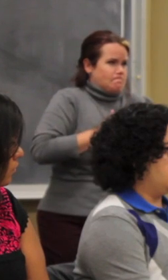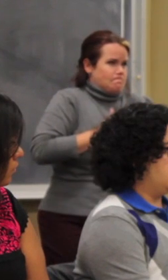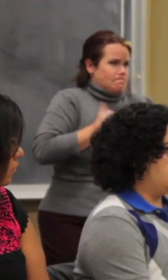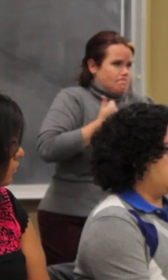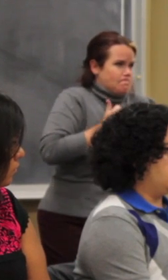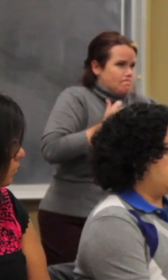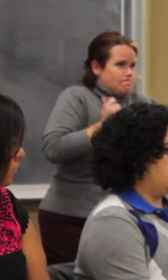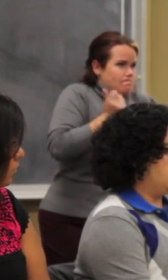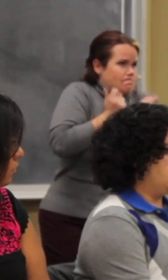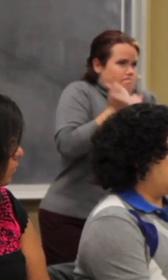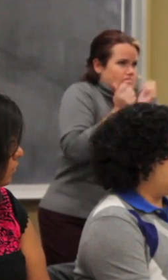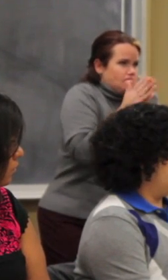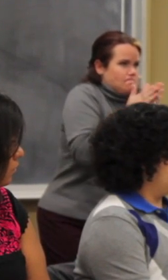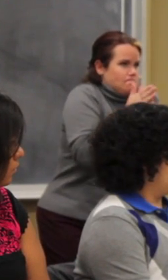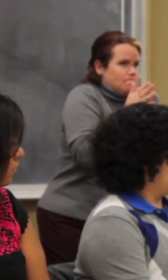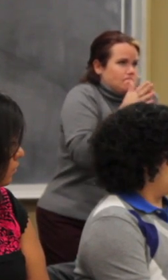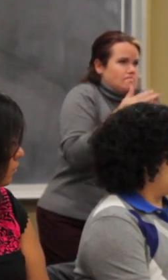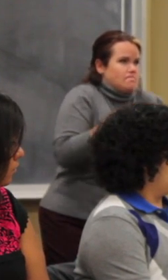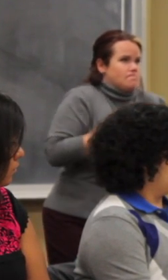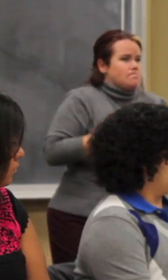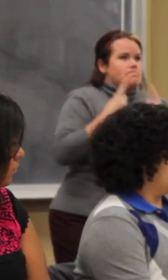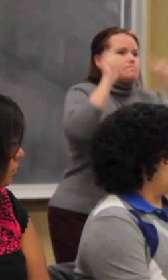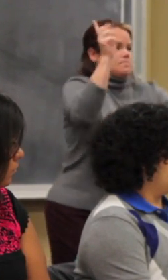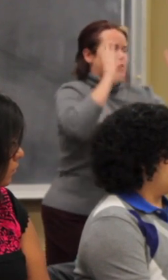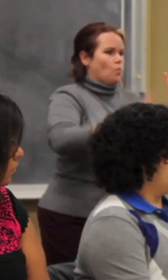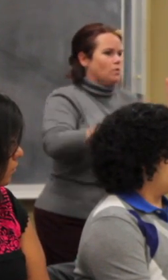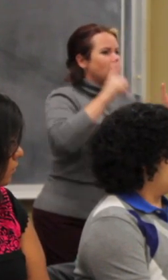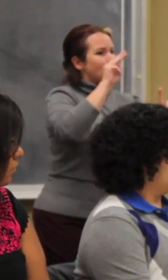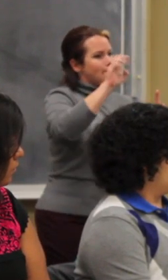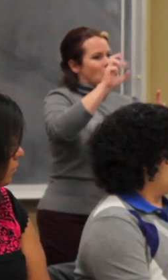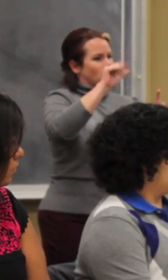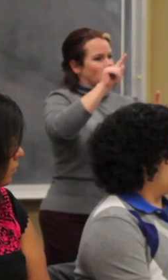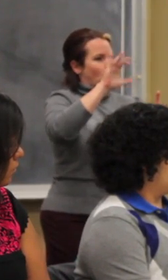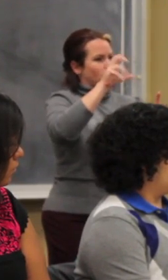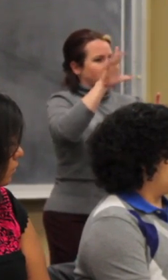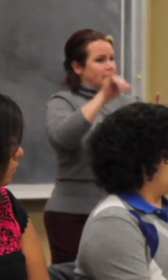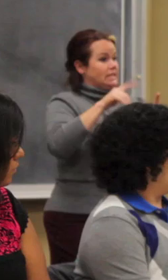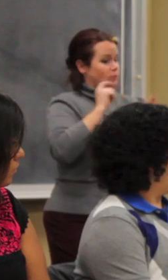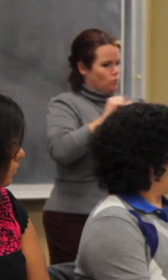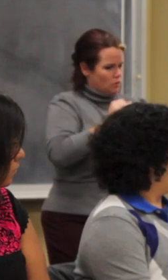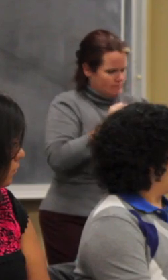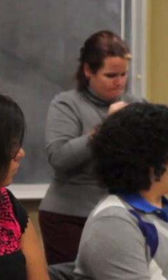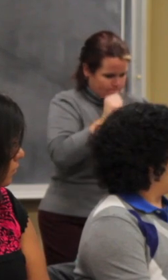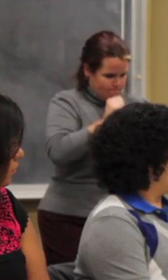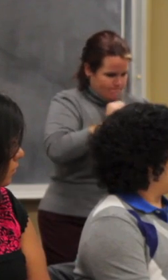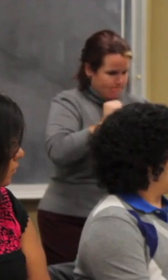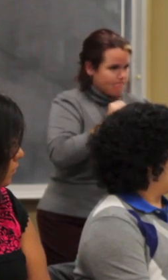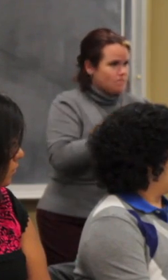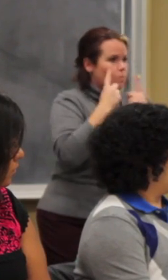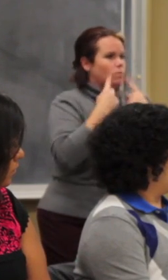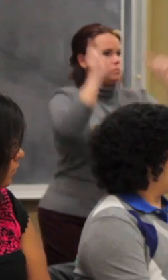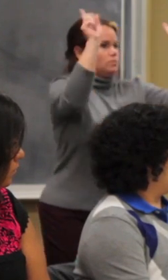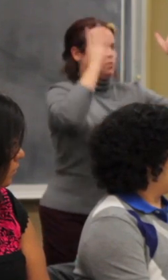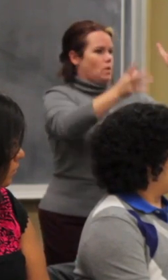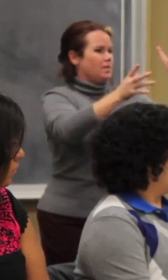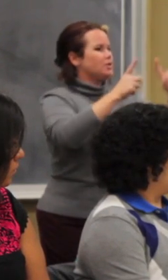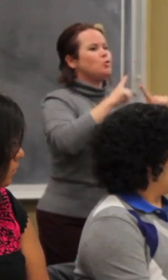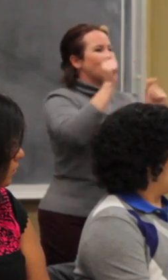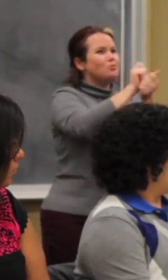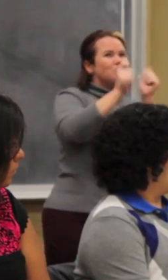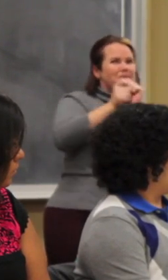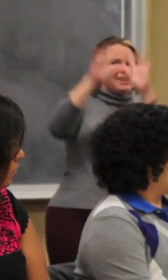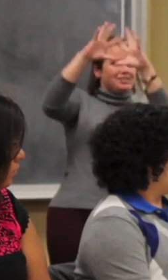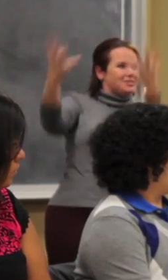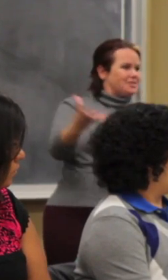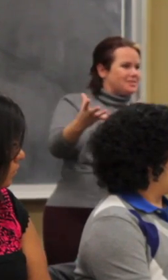happens, we just charge forward and things will get better, right? Well, in order to charge forward, you kind of have to, again, change that social structure so that